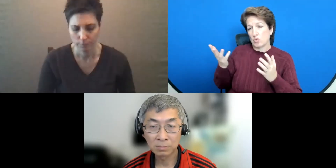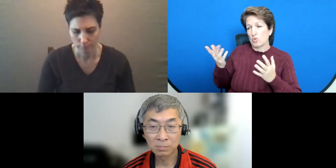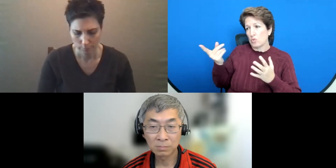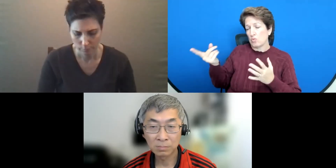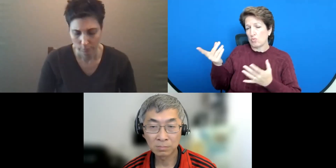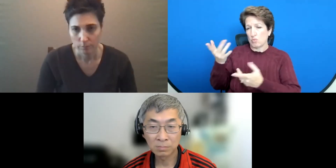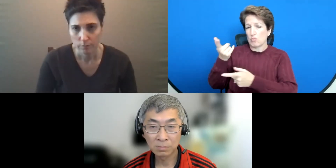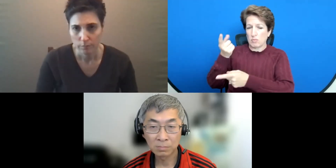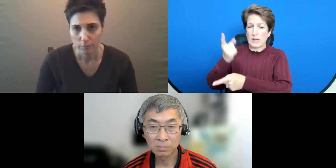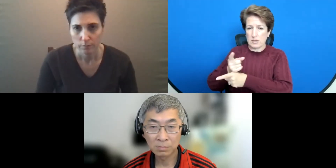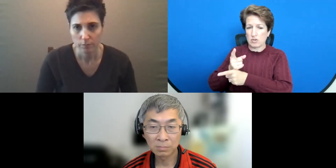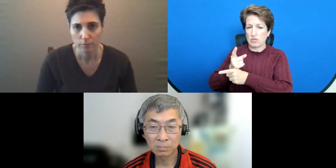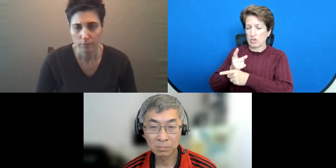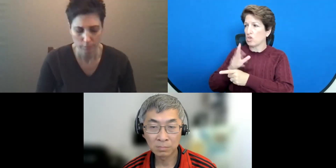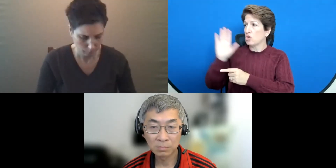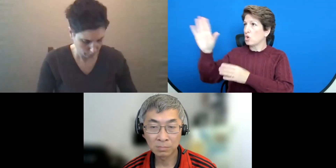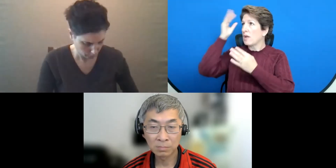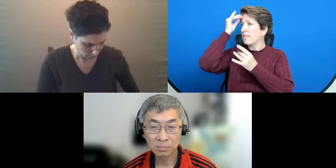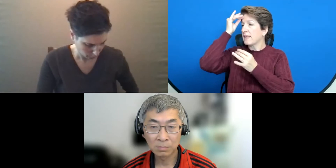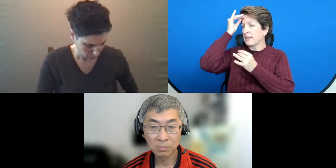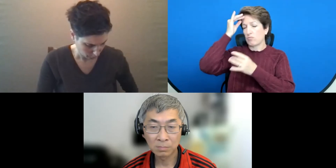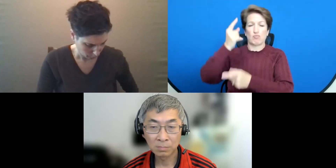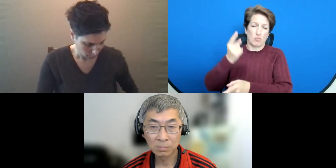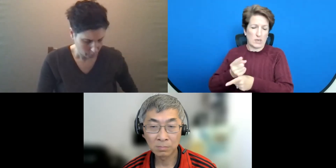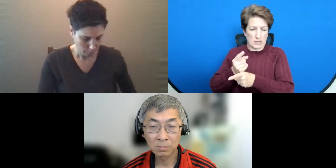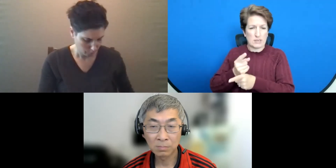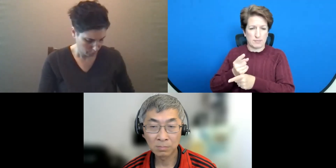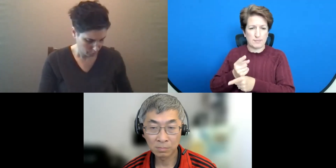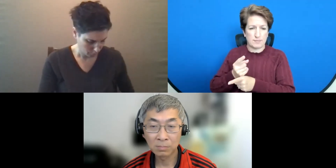what are you thinking, it is right. So let's